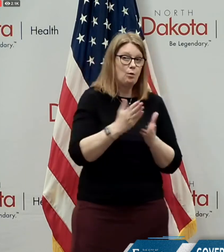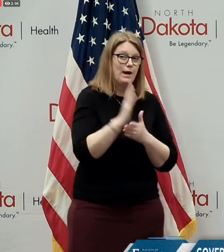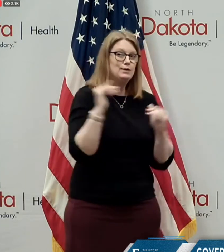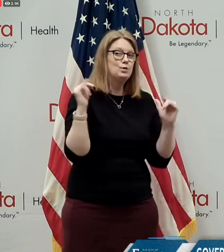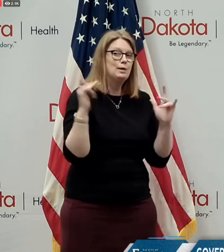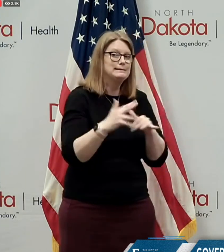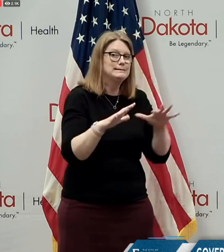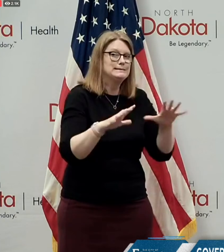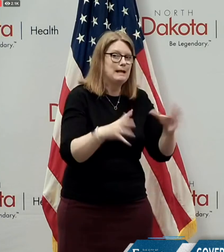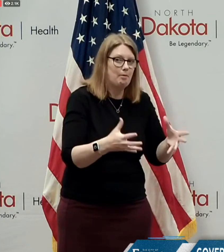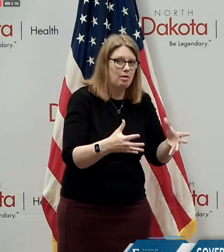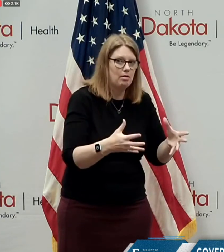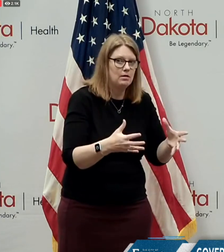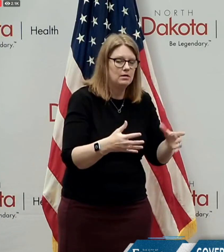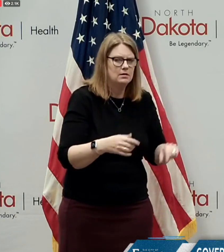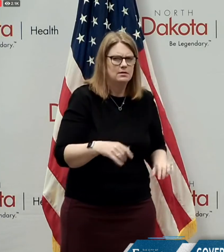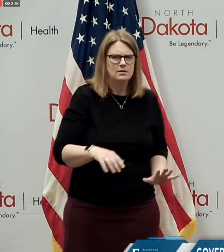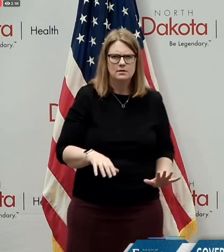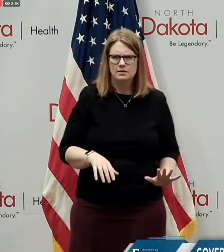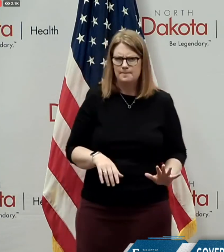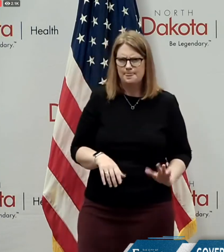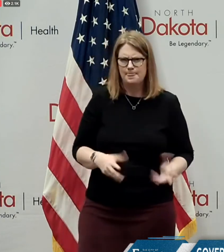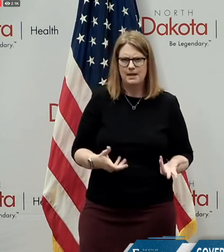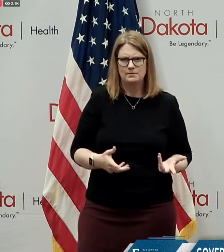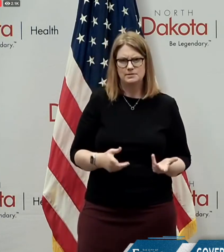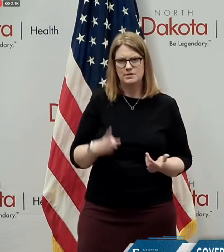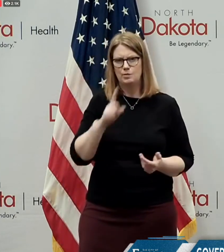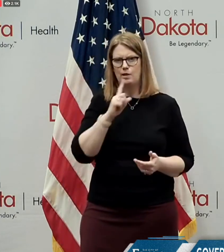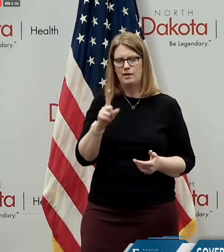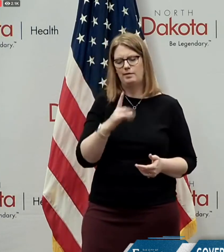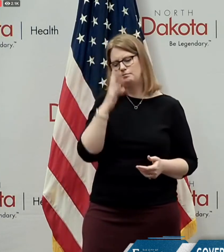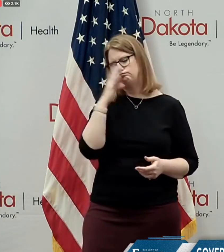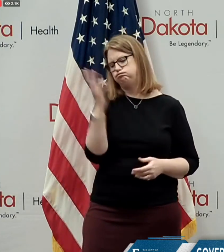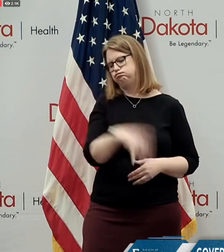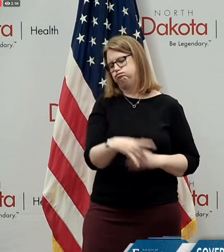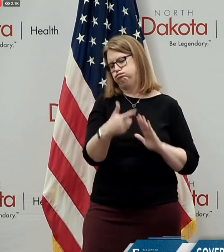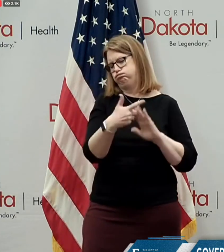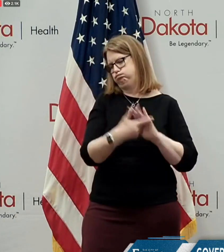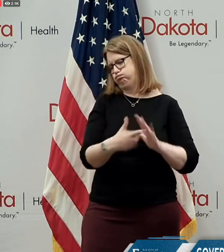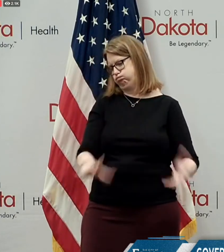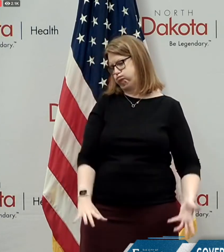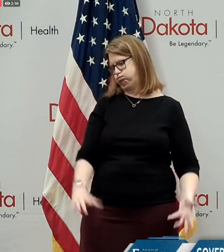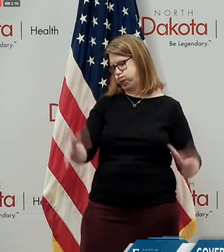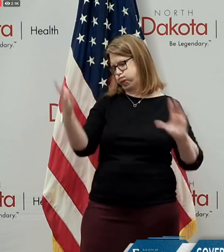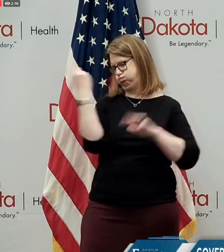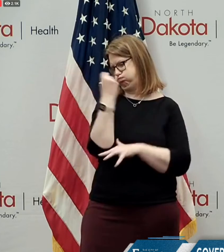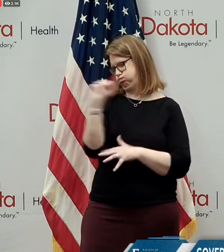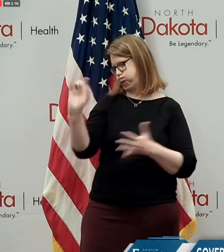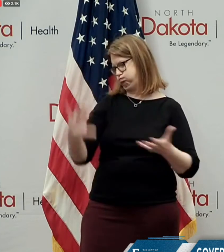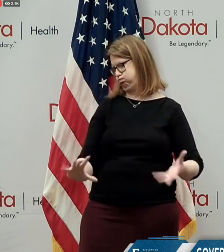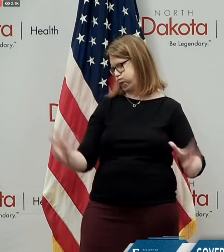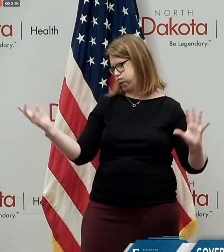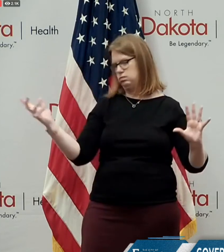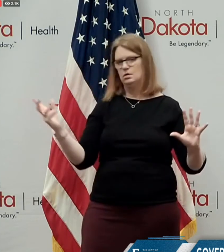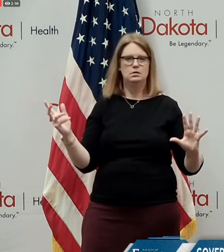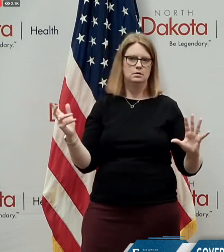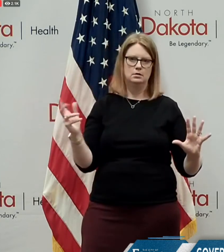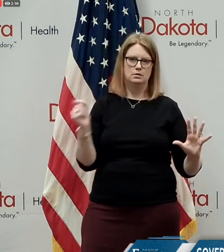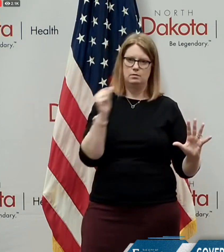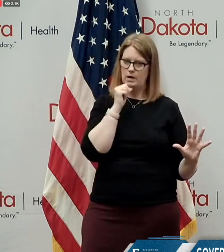not, tolerate just blatant lawlessness. And I think it's